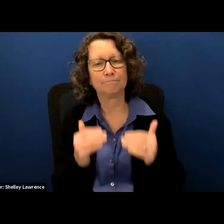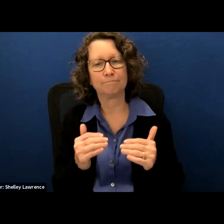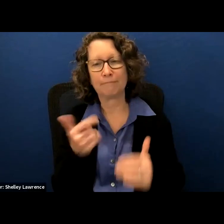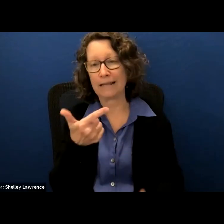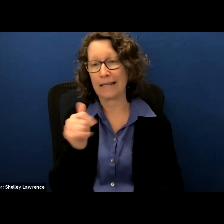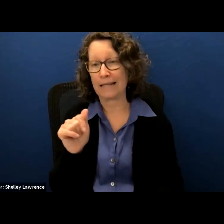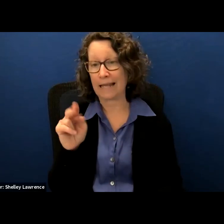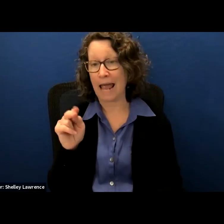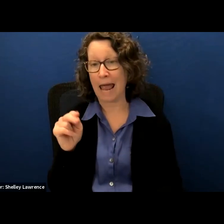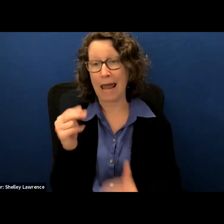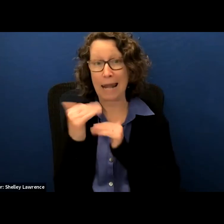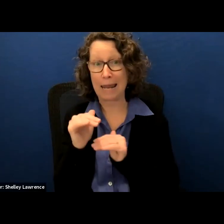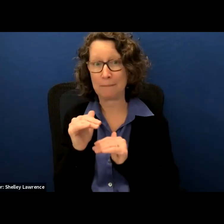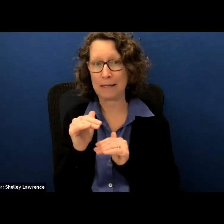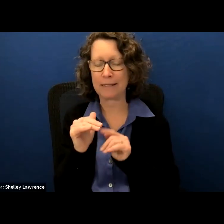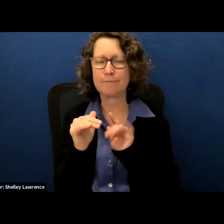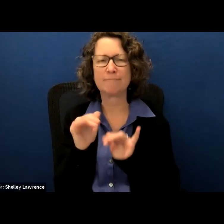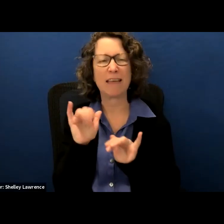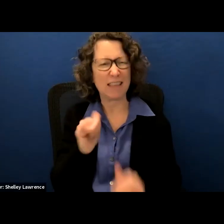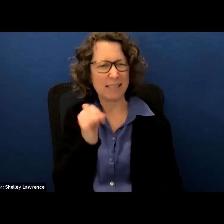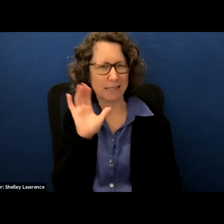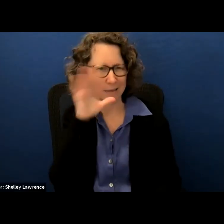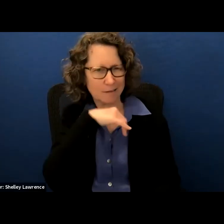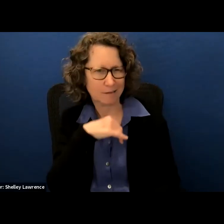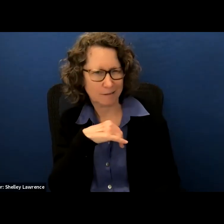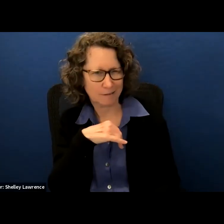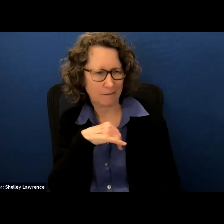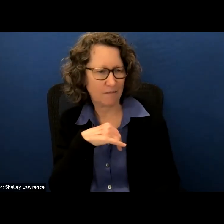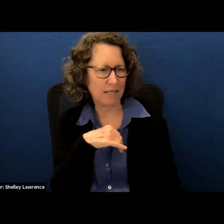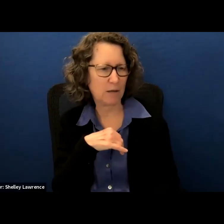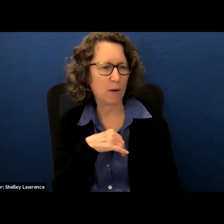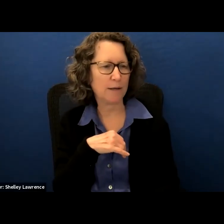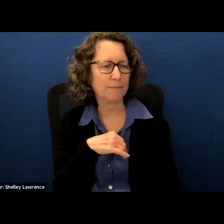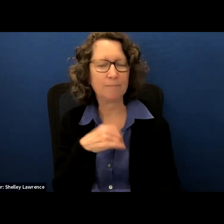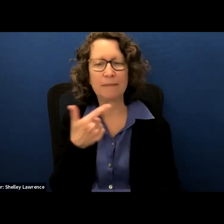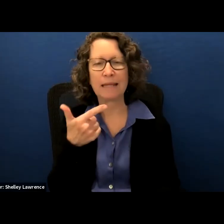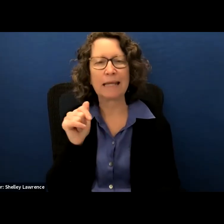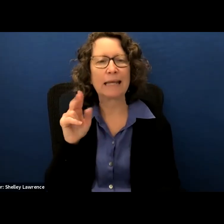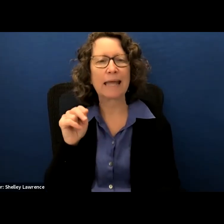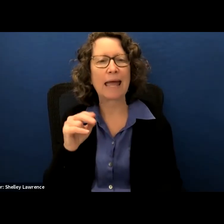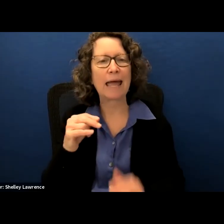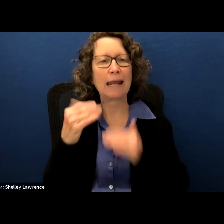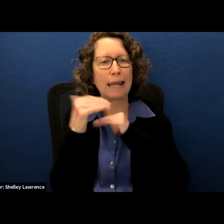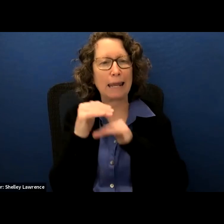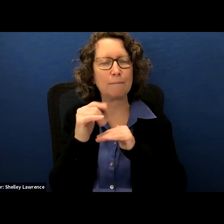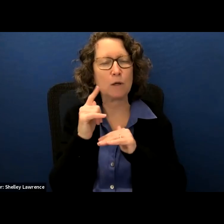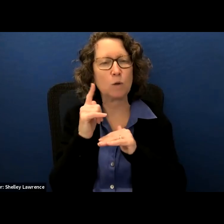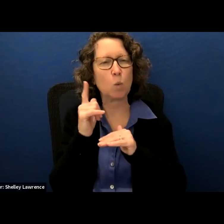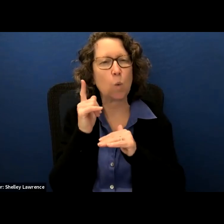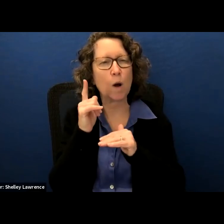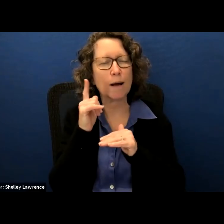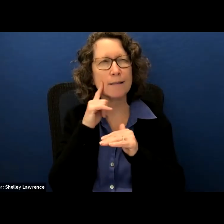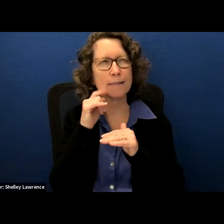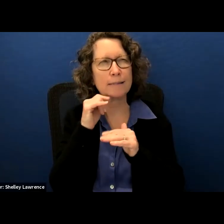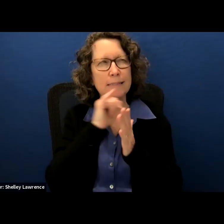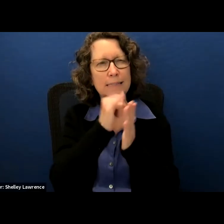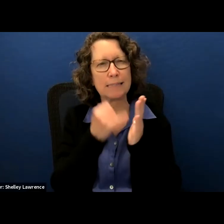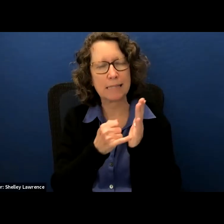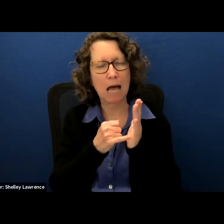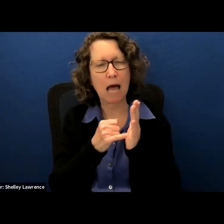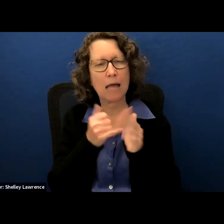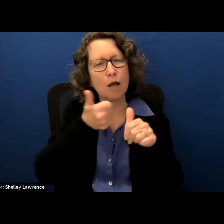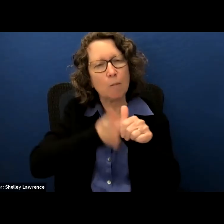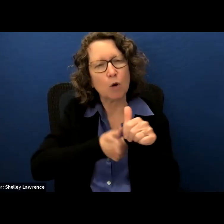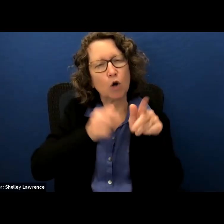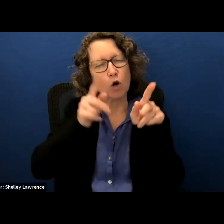GAN limit, so this is a funny one. GAN limit was designed to keep per person government spending